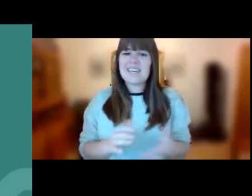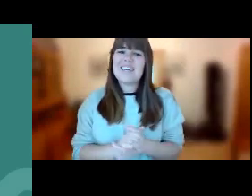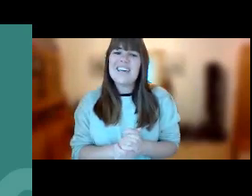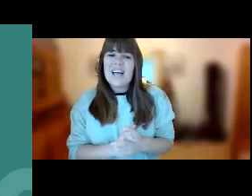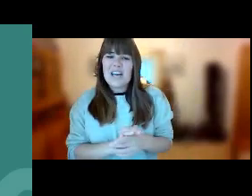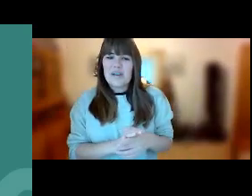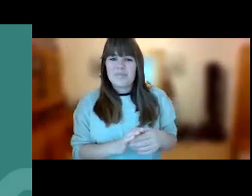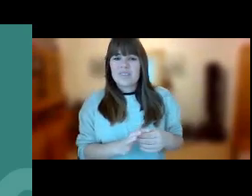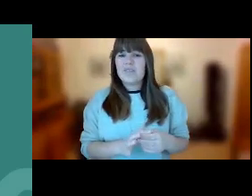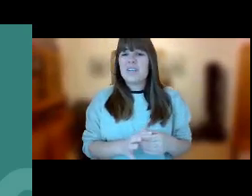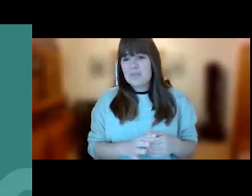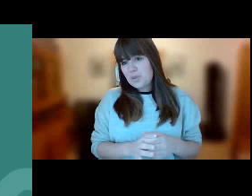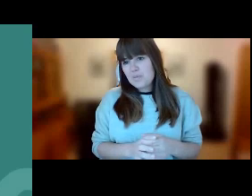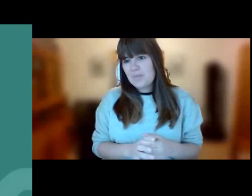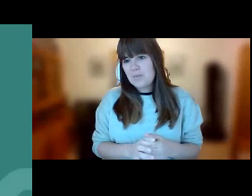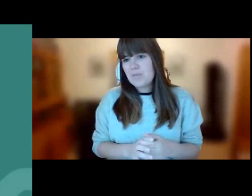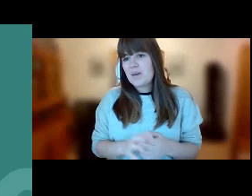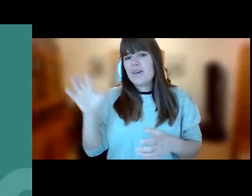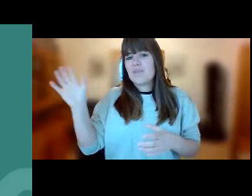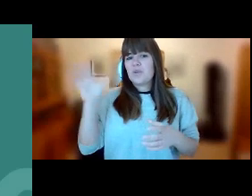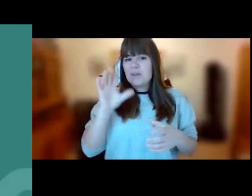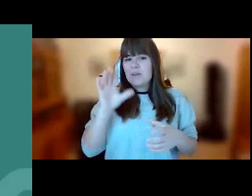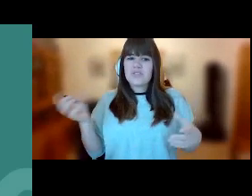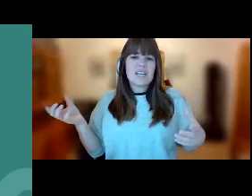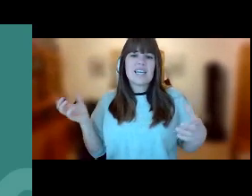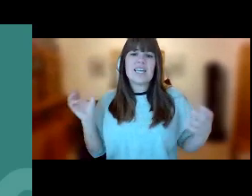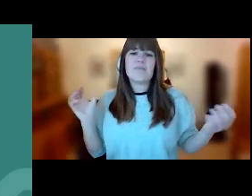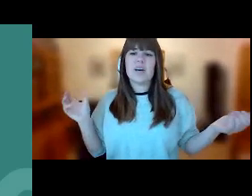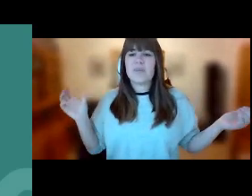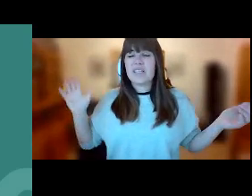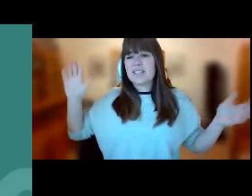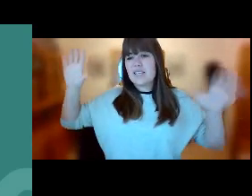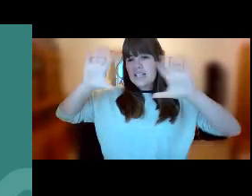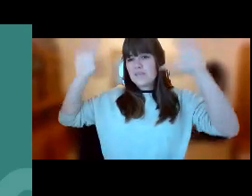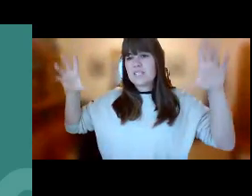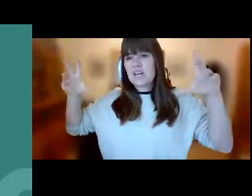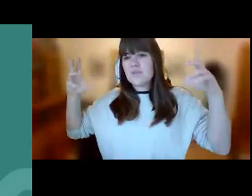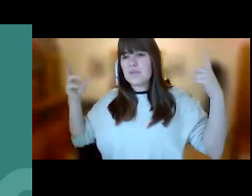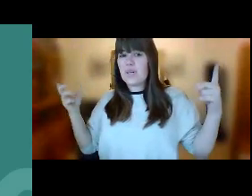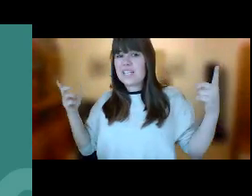easily make can really support people. It might be having more imagery.